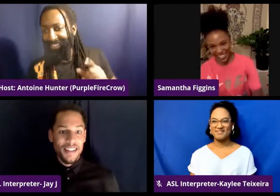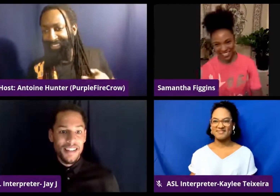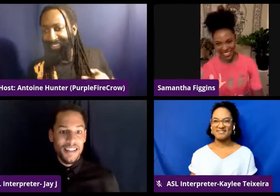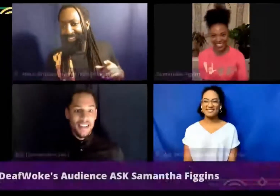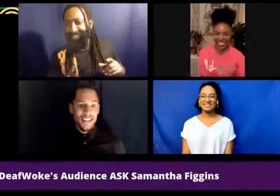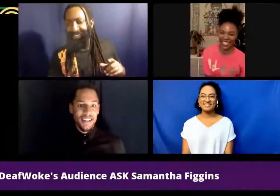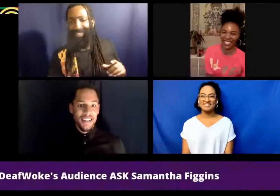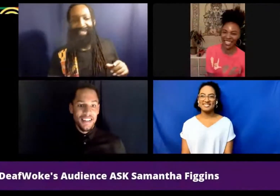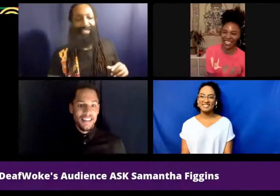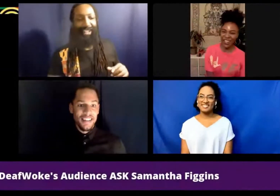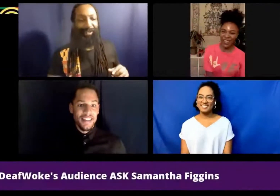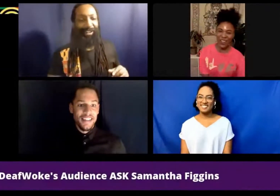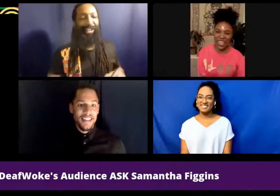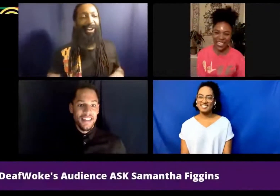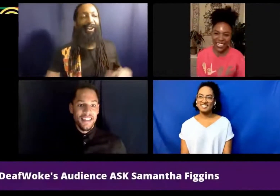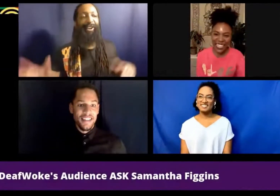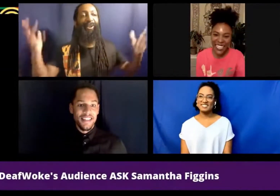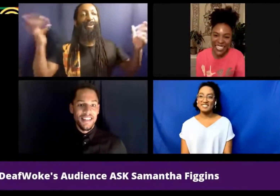are talking.